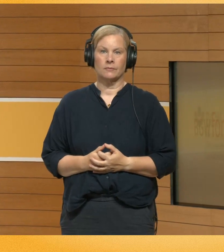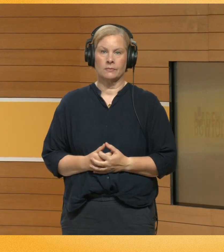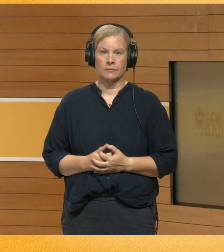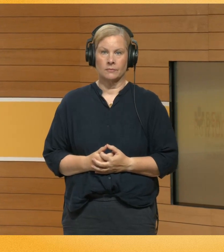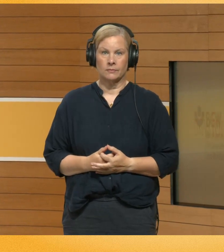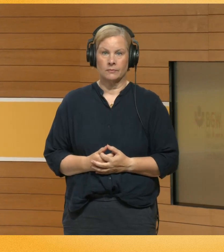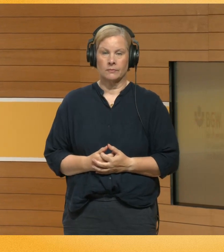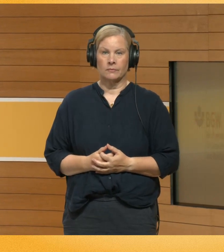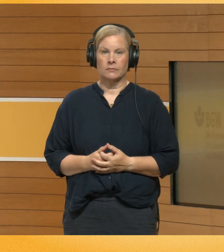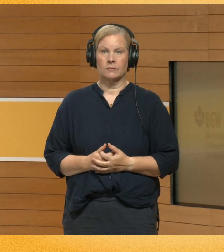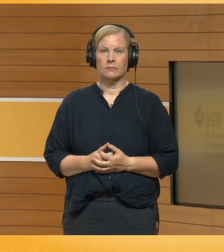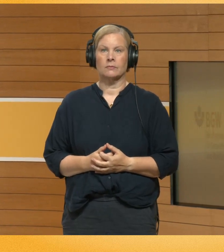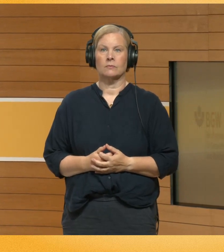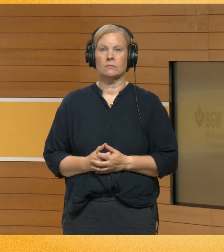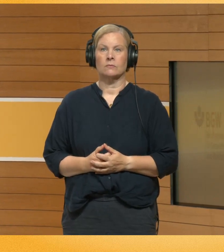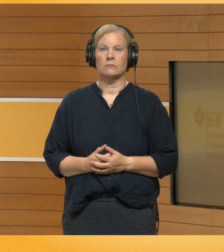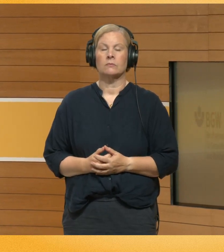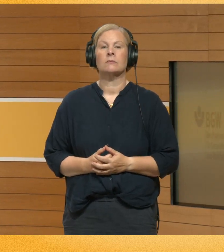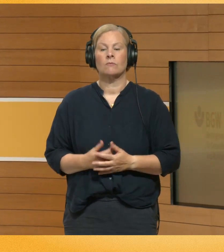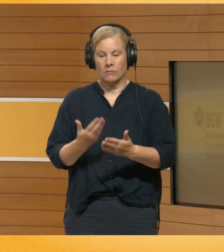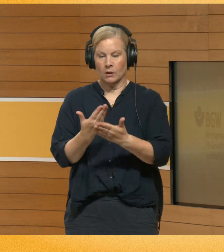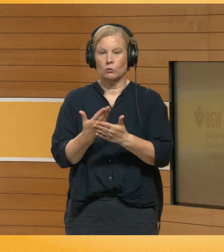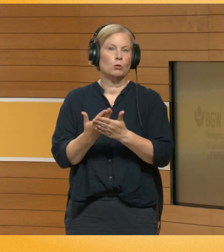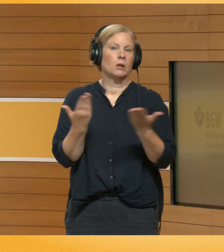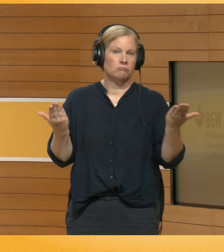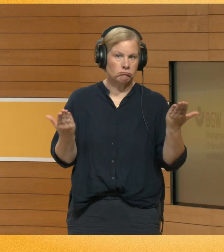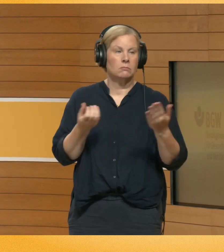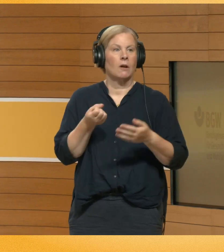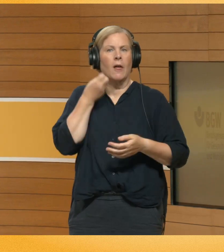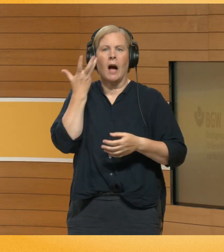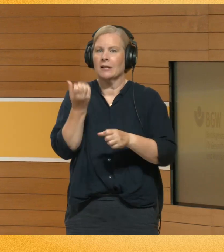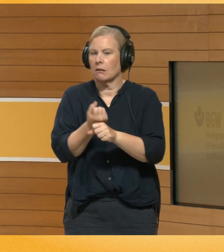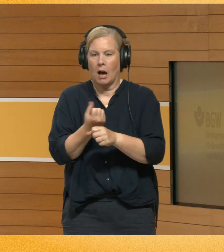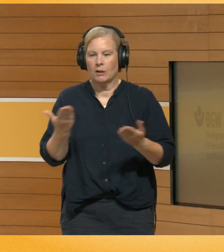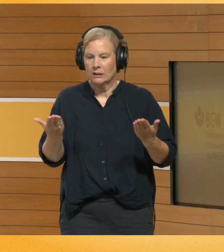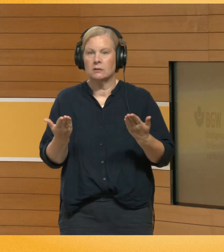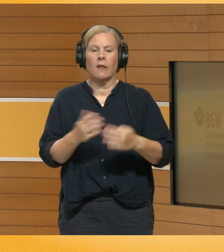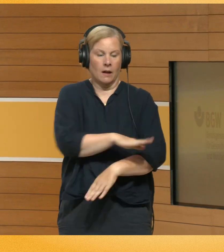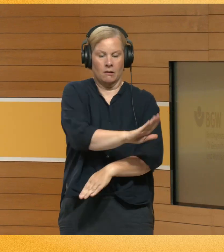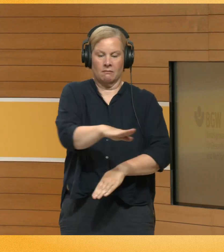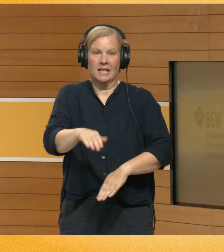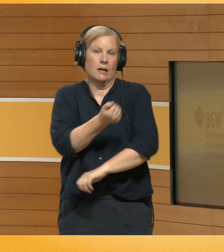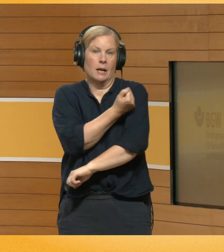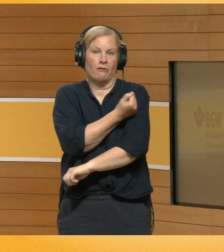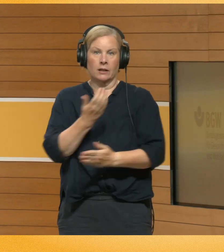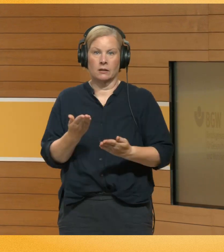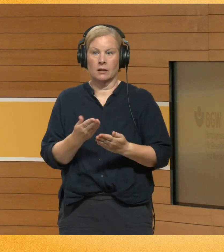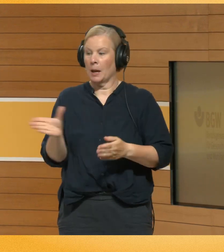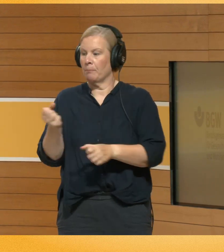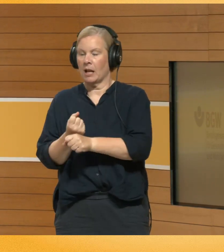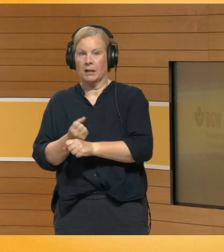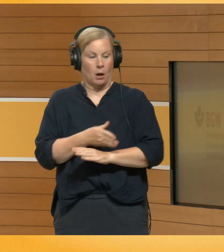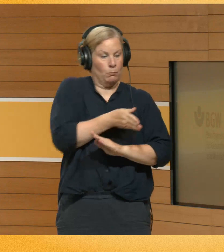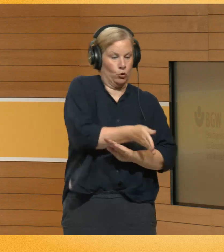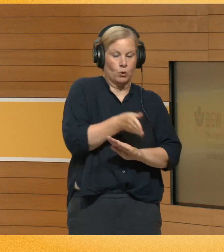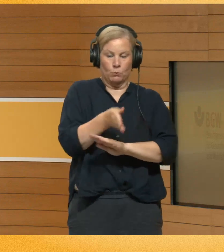to houses to vaccinate people or go to the community to vaccinate people, these were already